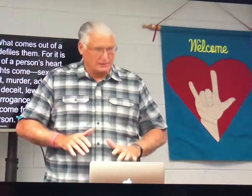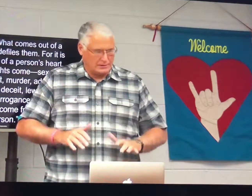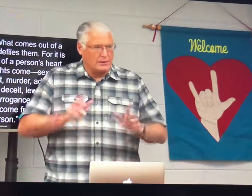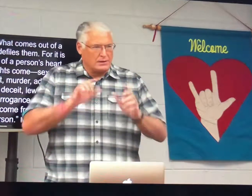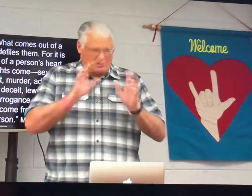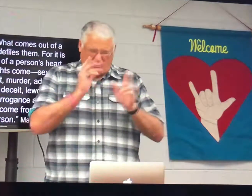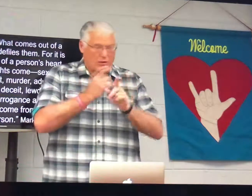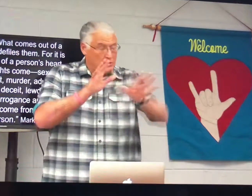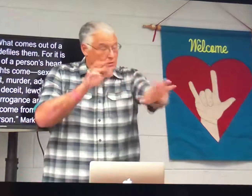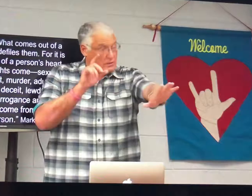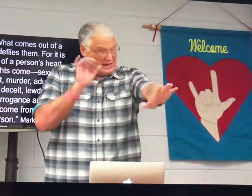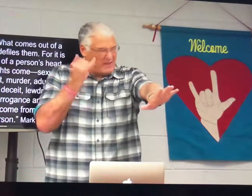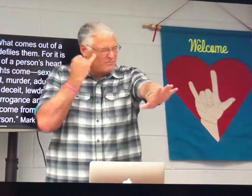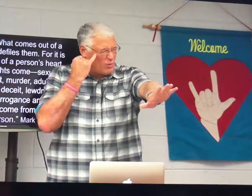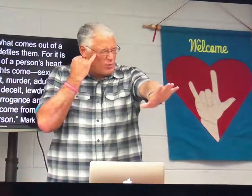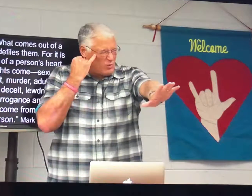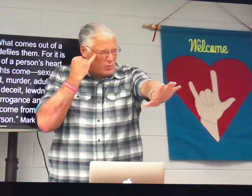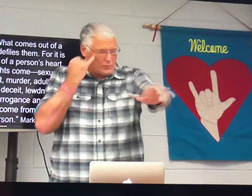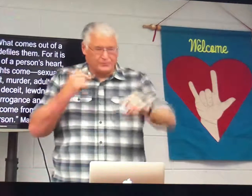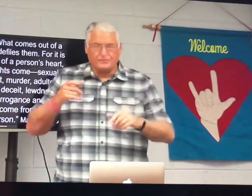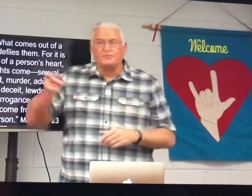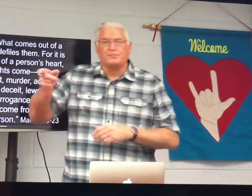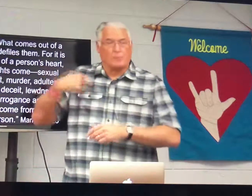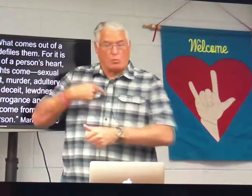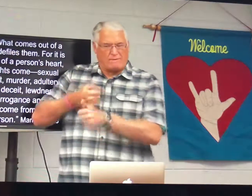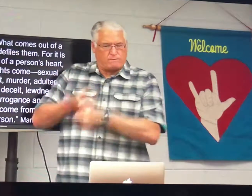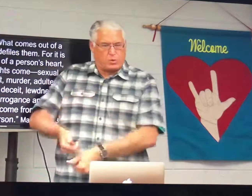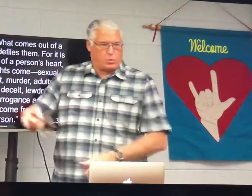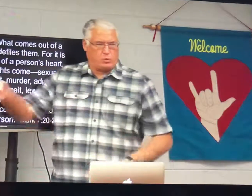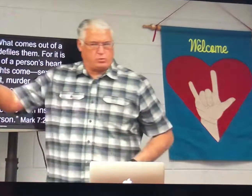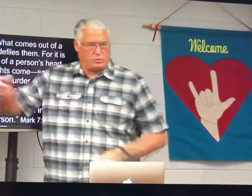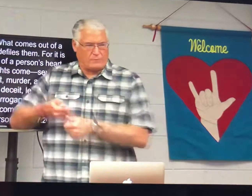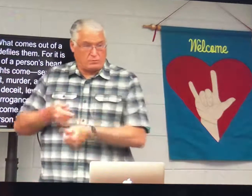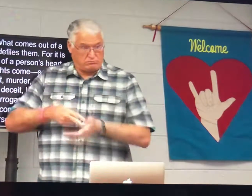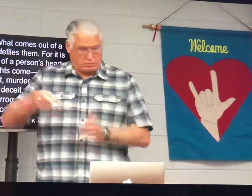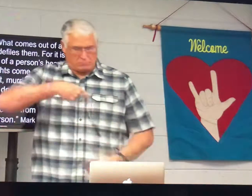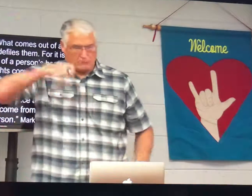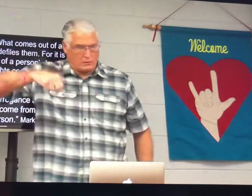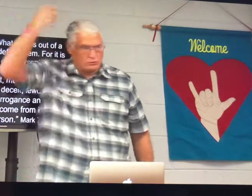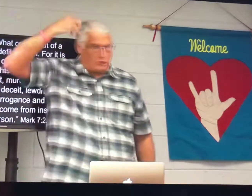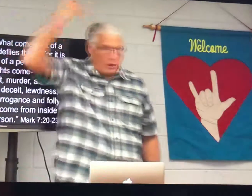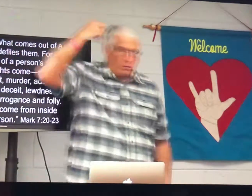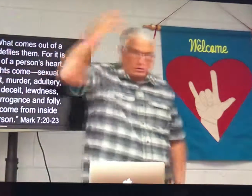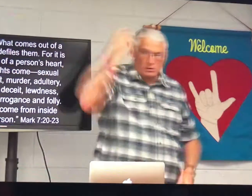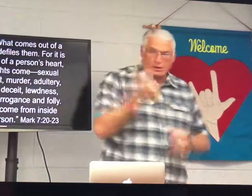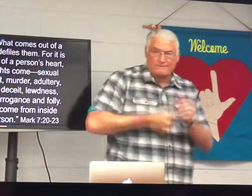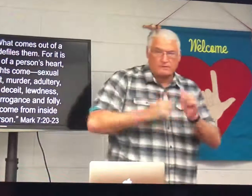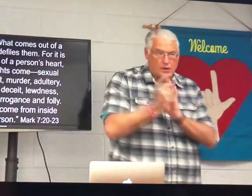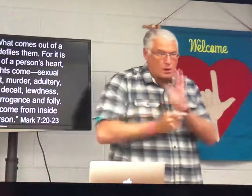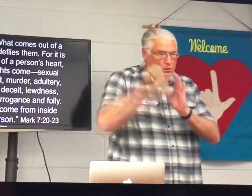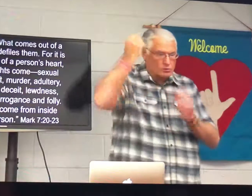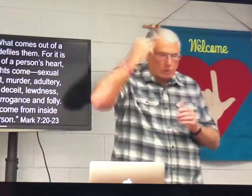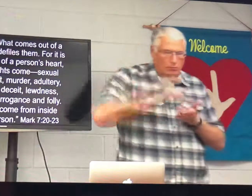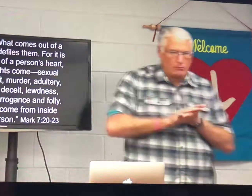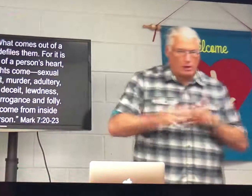for 60 months on F-150. That's right, get 0 for 60 plus $2,800 cash back on F-150. Or